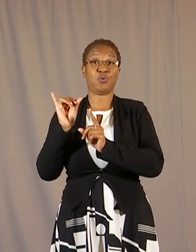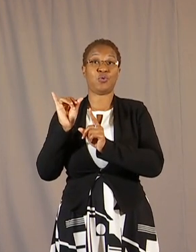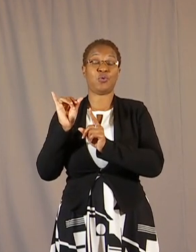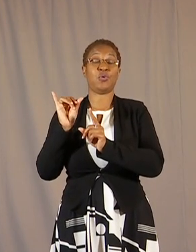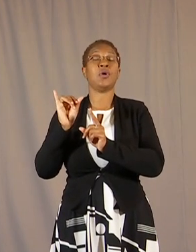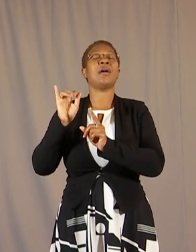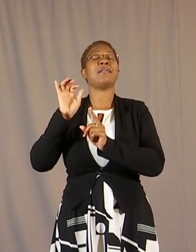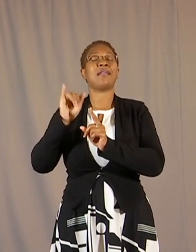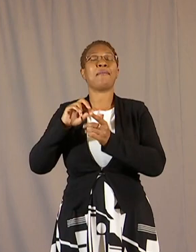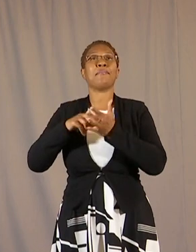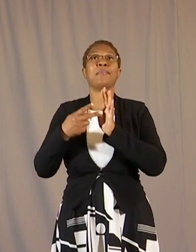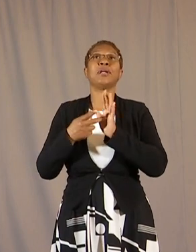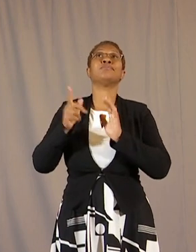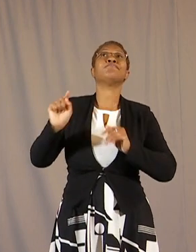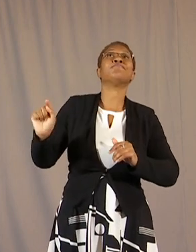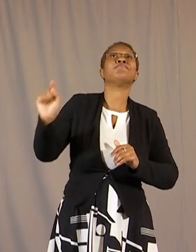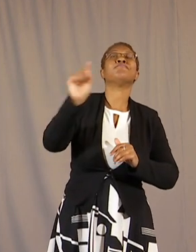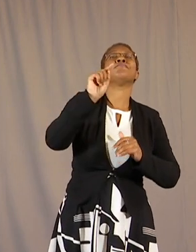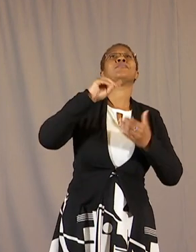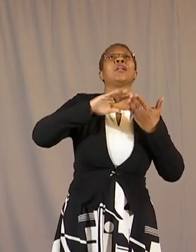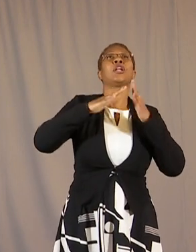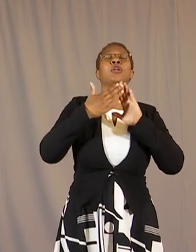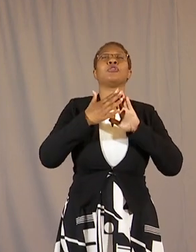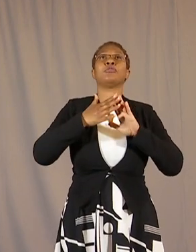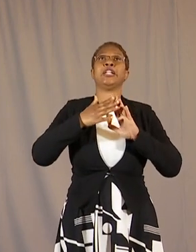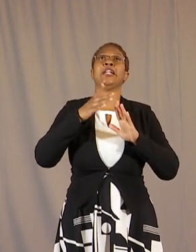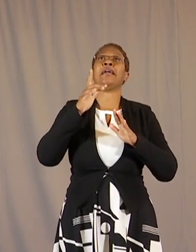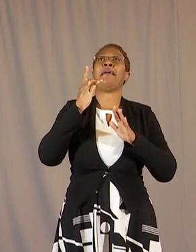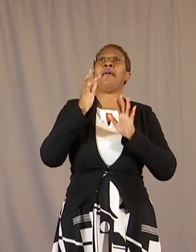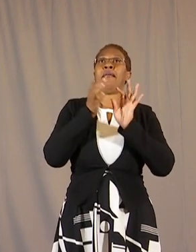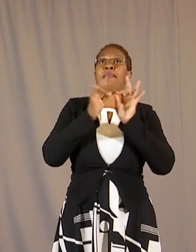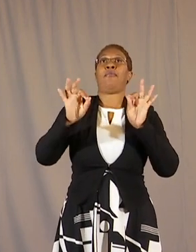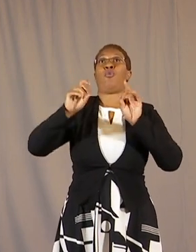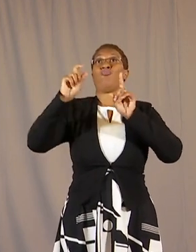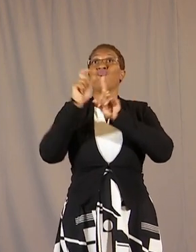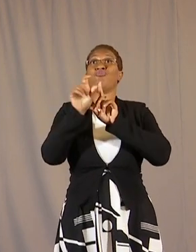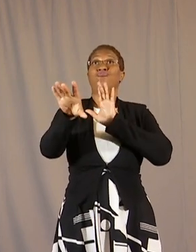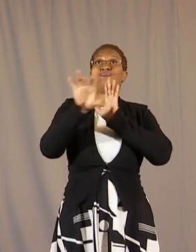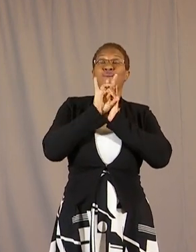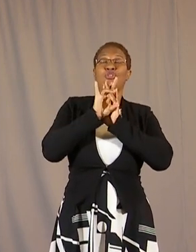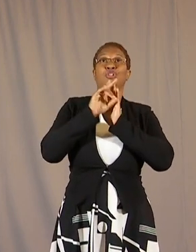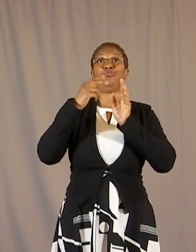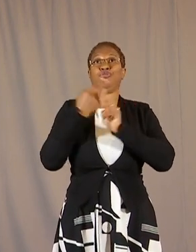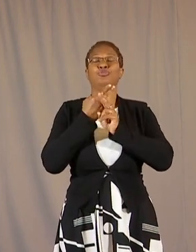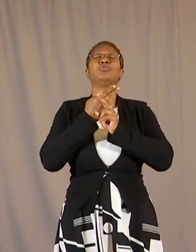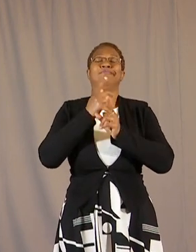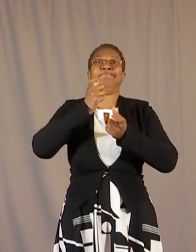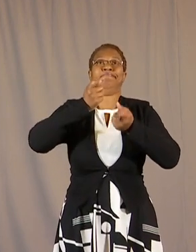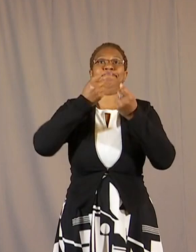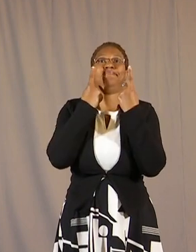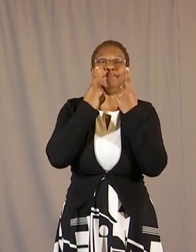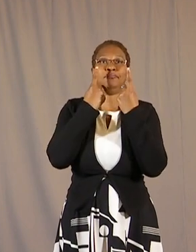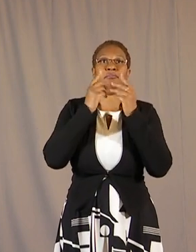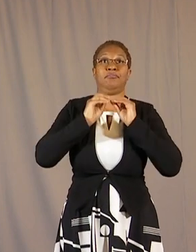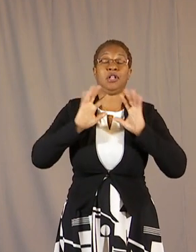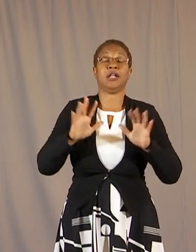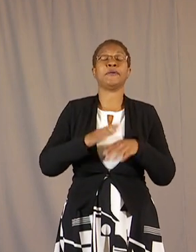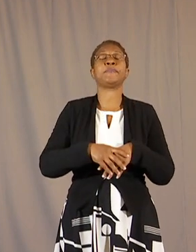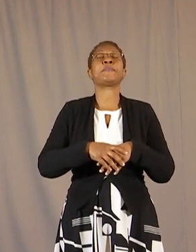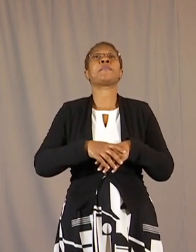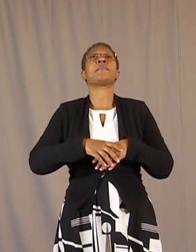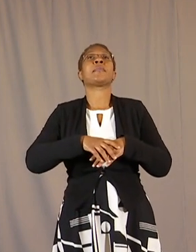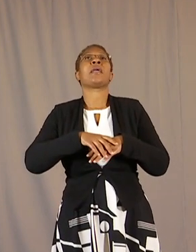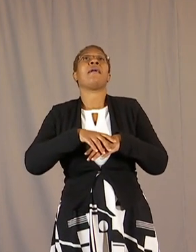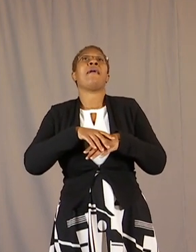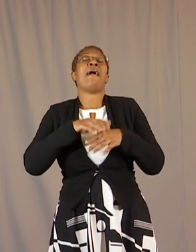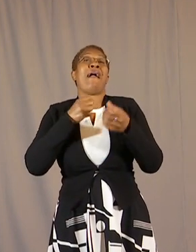our neighbors, our communities. I remember also a huge advocacy around mask